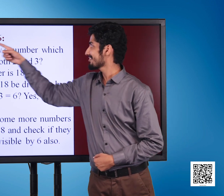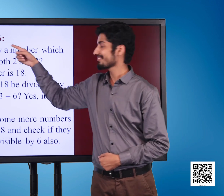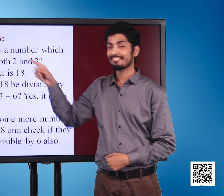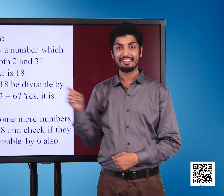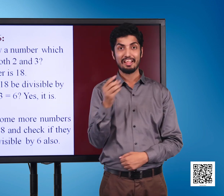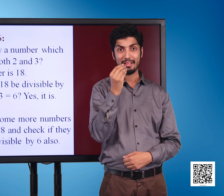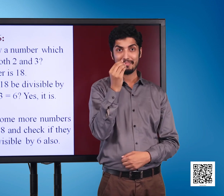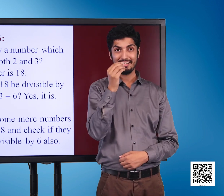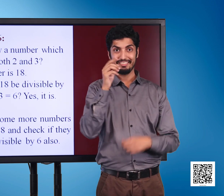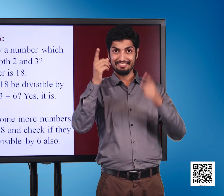Divisibility by 6.